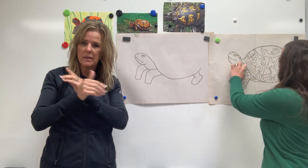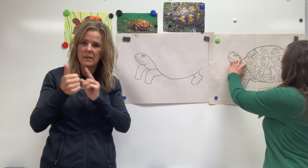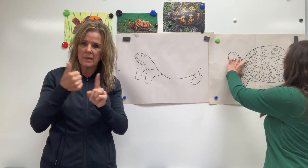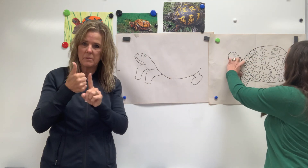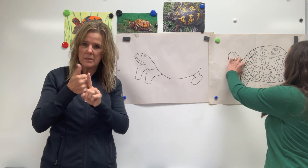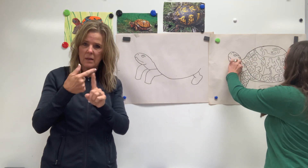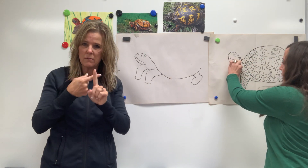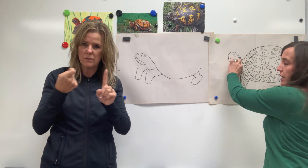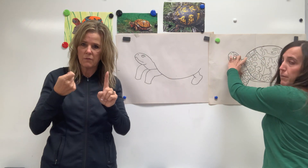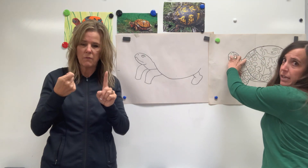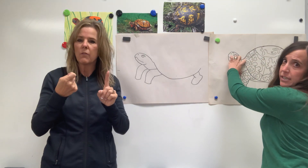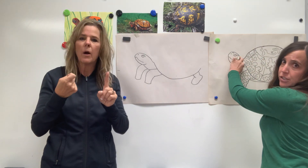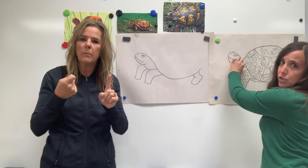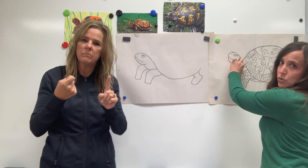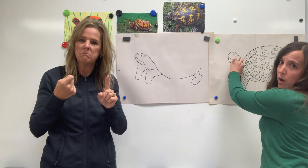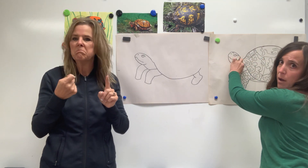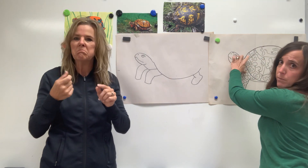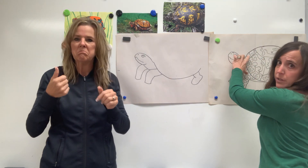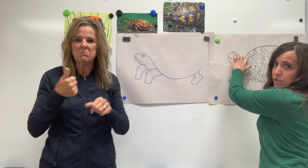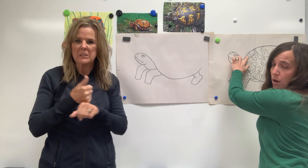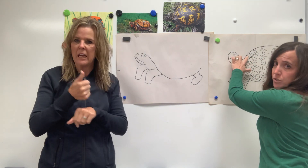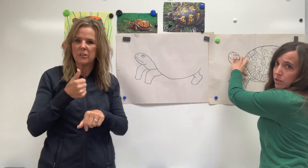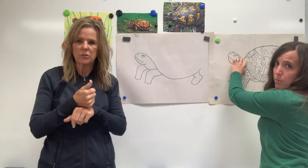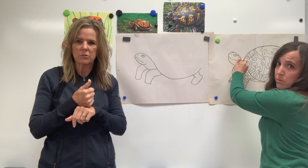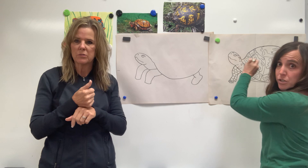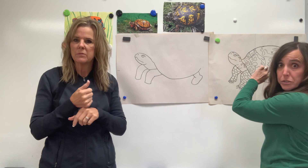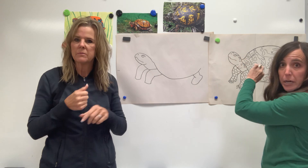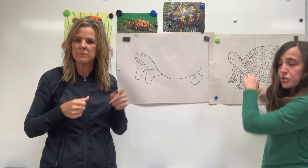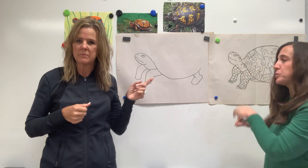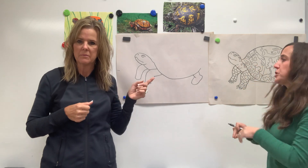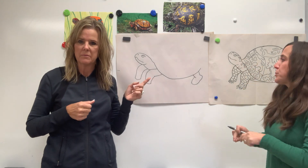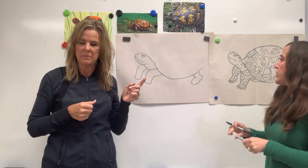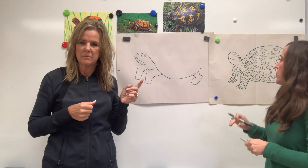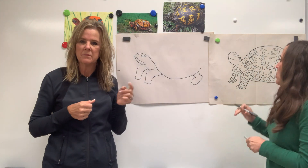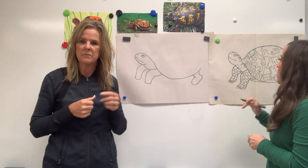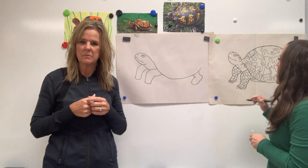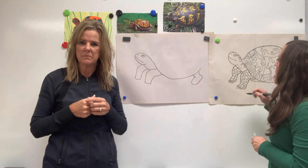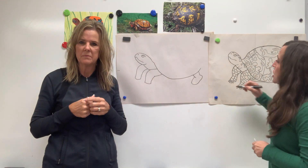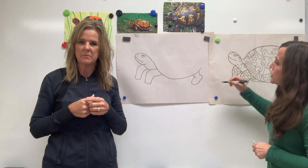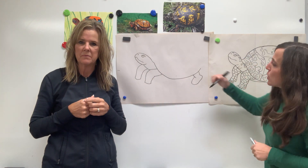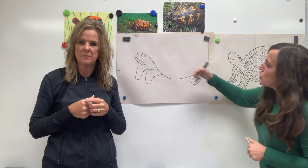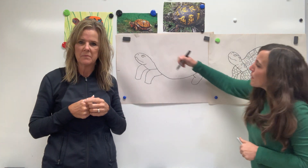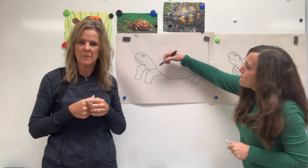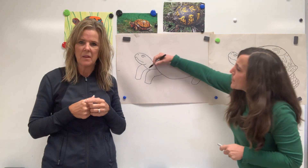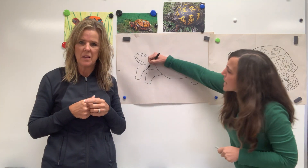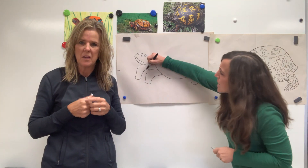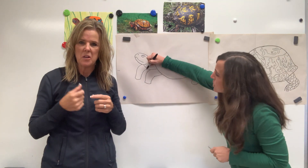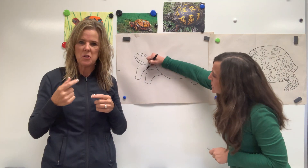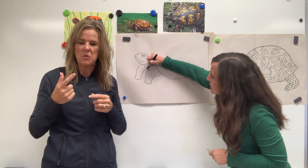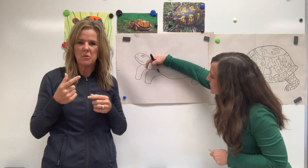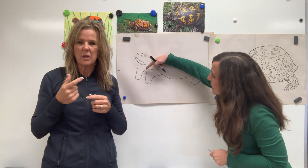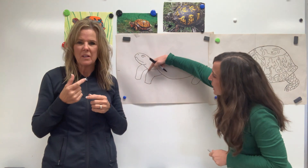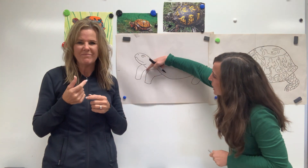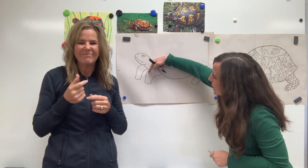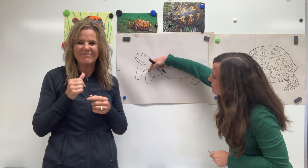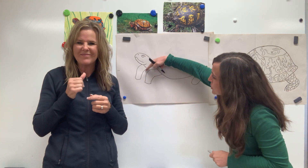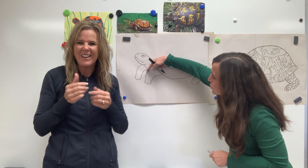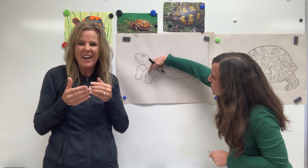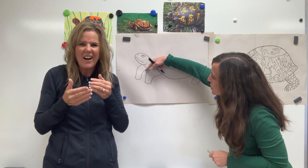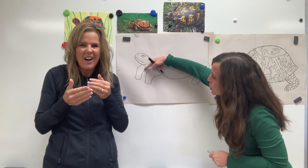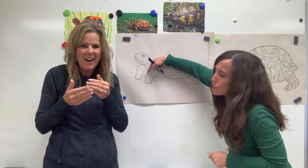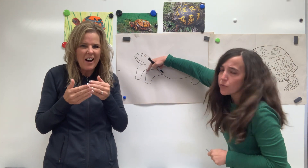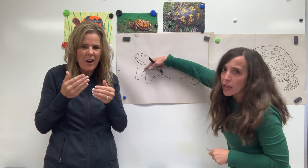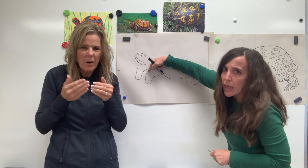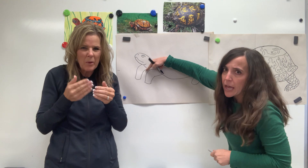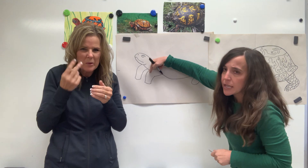that connects, that can make these two, the top shell and the bottom shell touch, which is pretty cool. So you can barely see it in